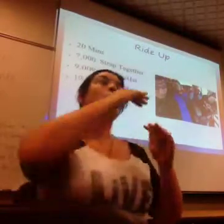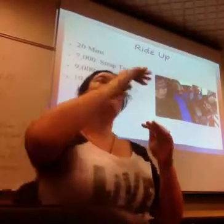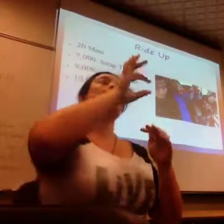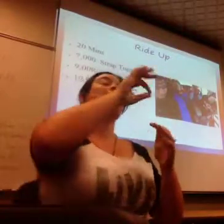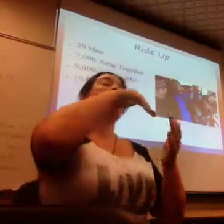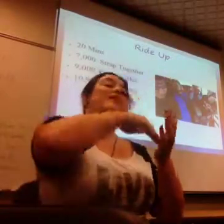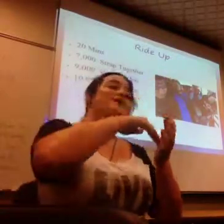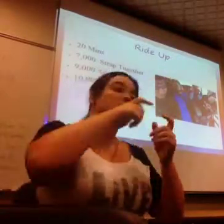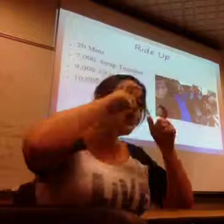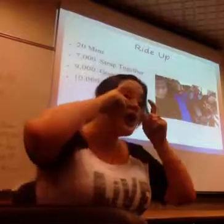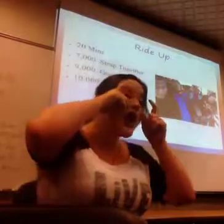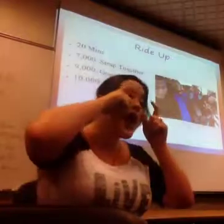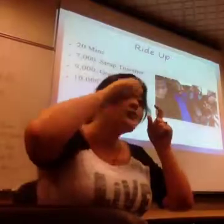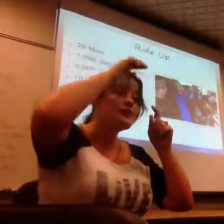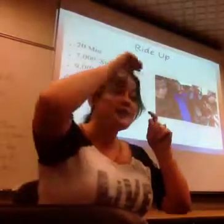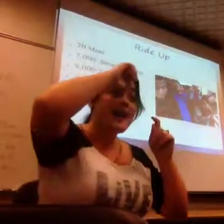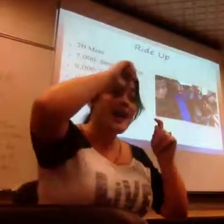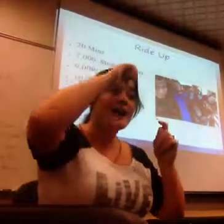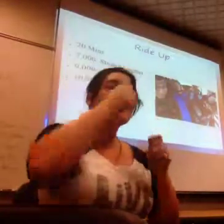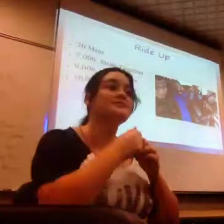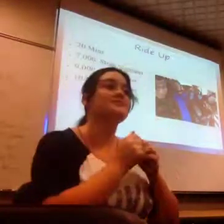was. We're getting ready to soon jump out.